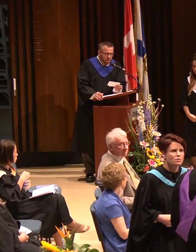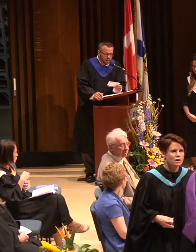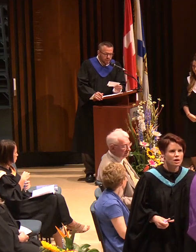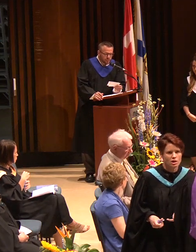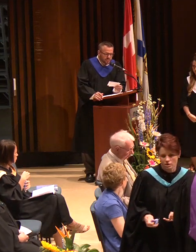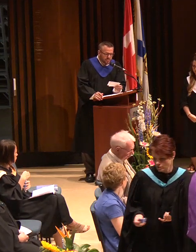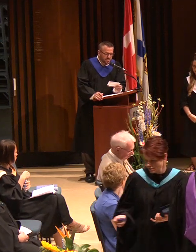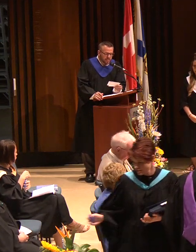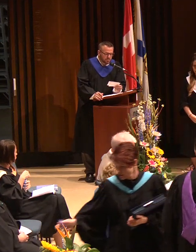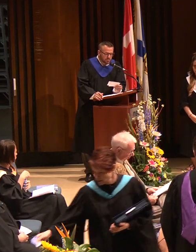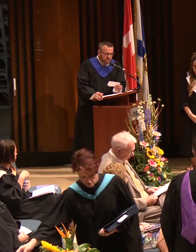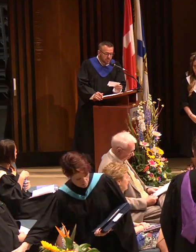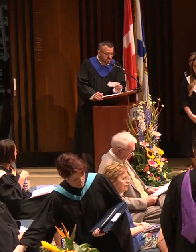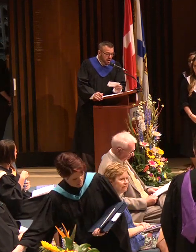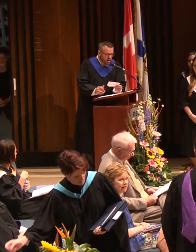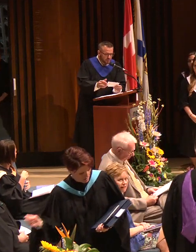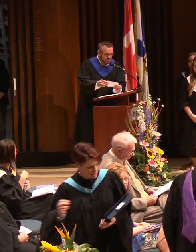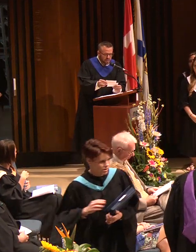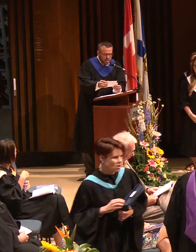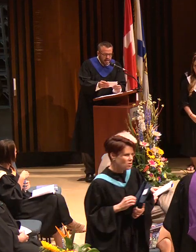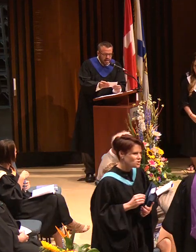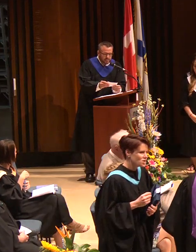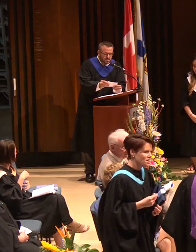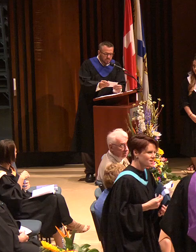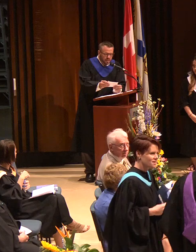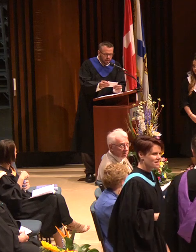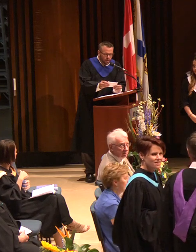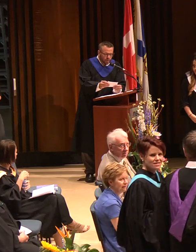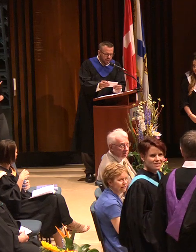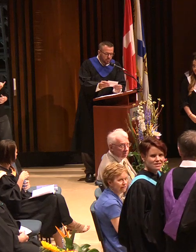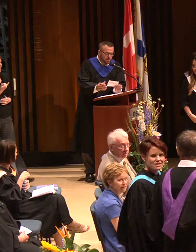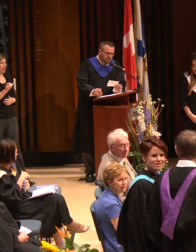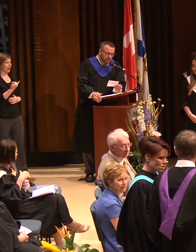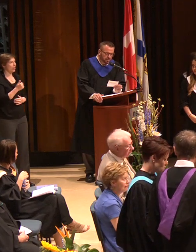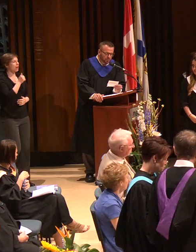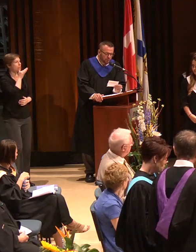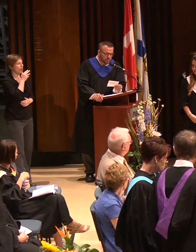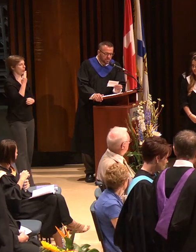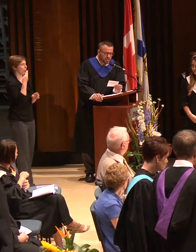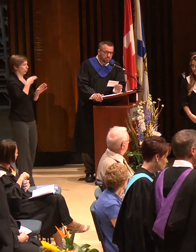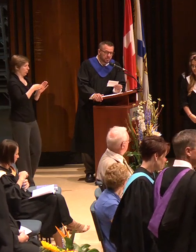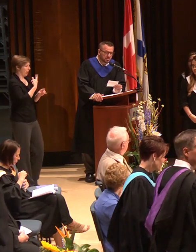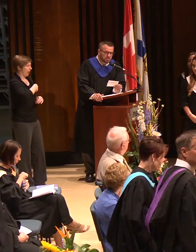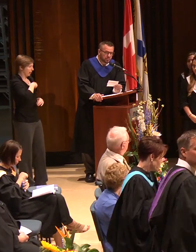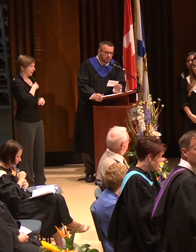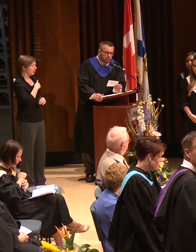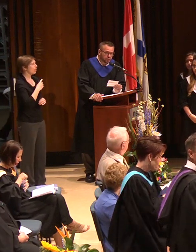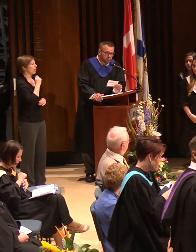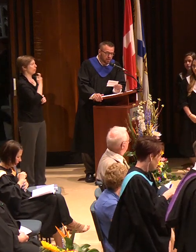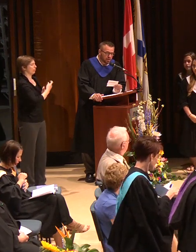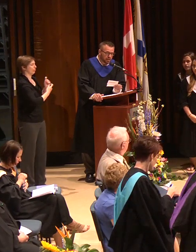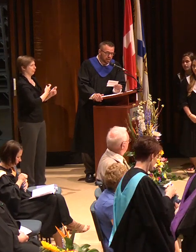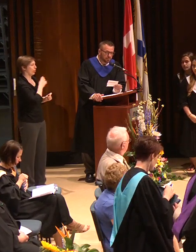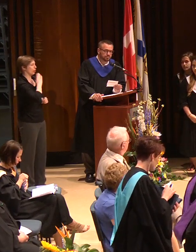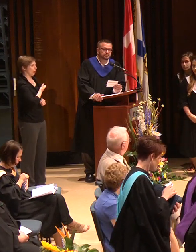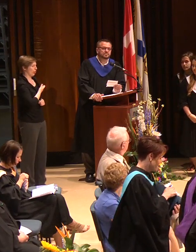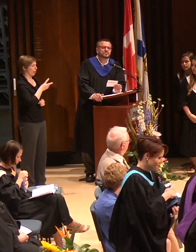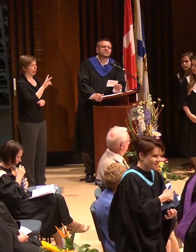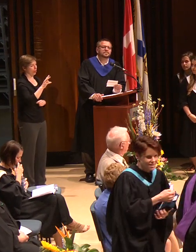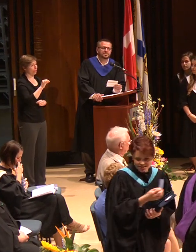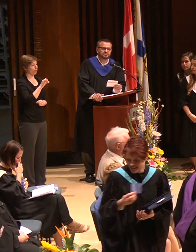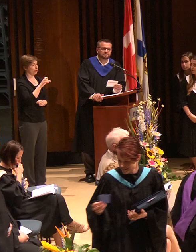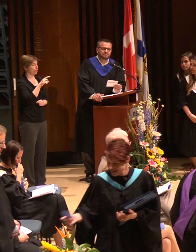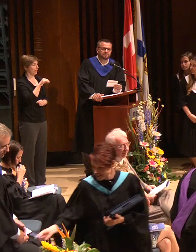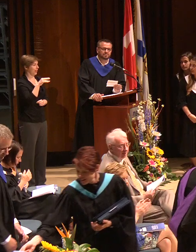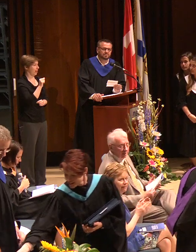Virginia Crawley joins us now to present her daughters, Allison and Lauren, with their diplomas in Business Administration Marketing.